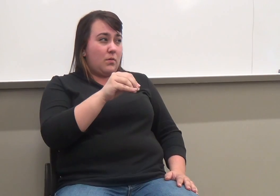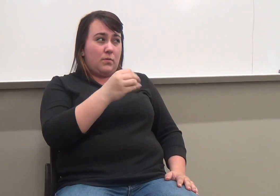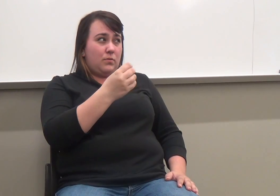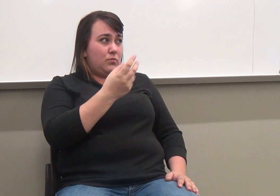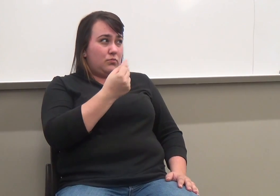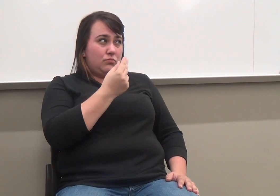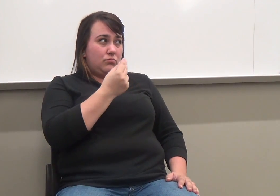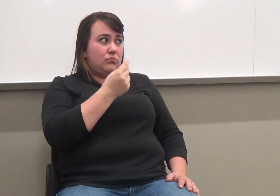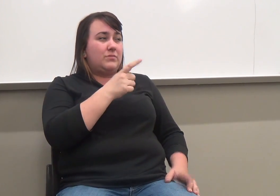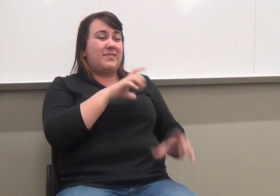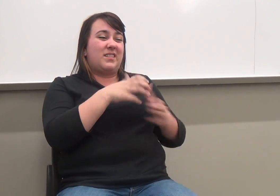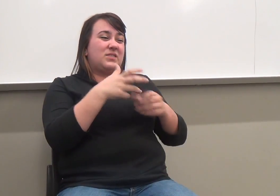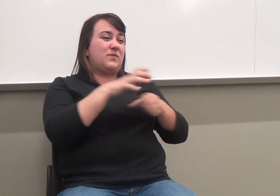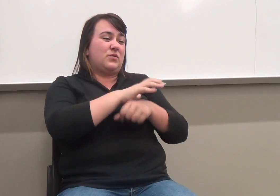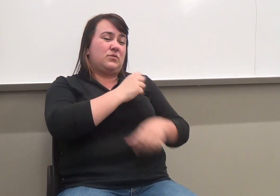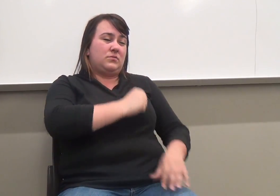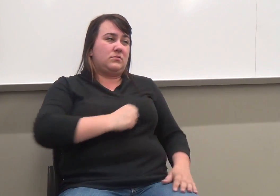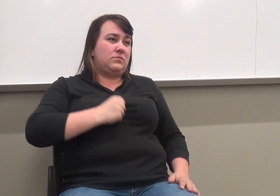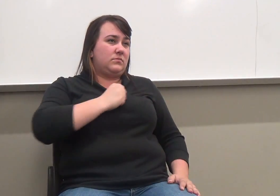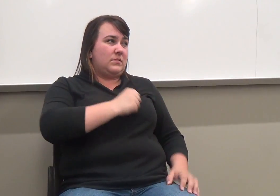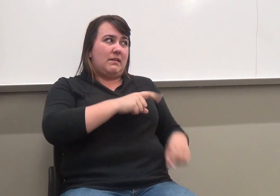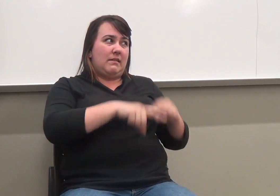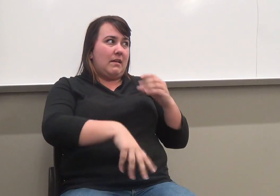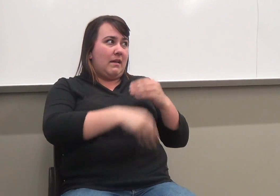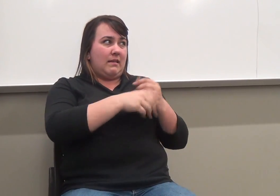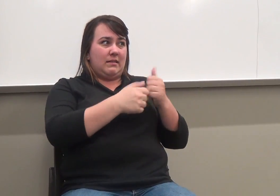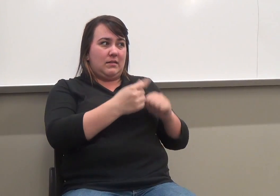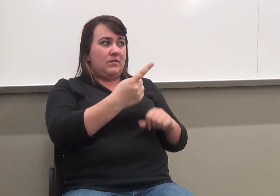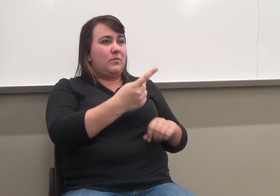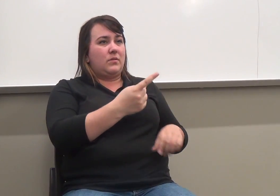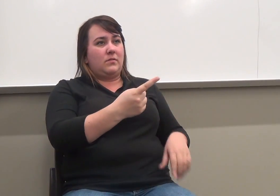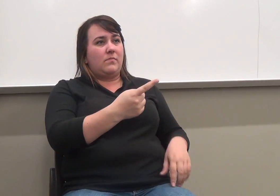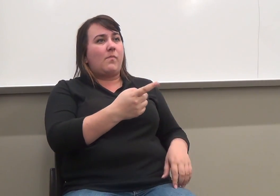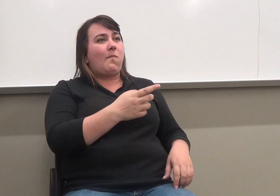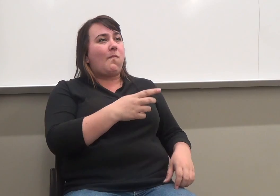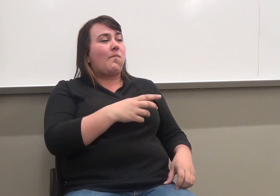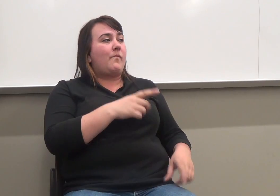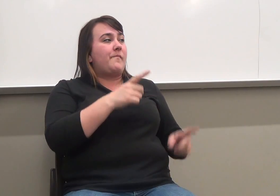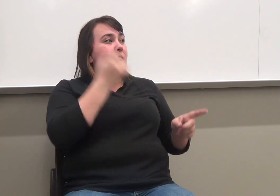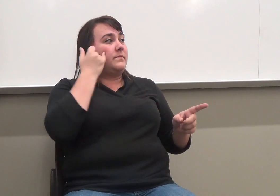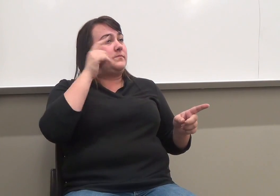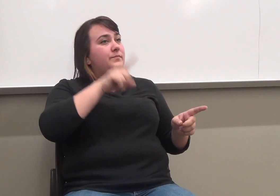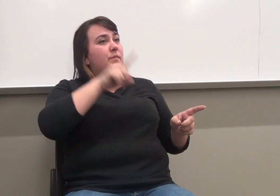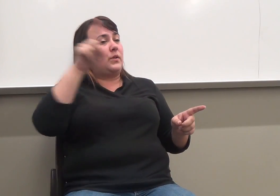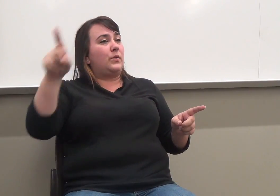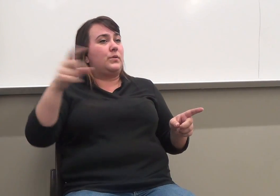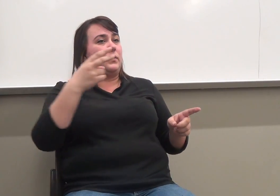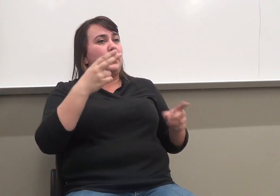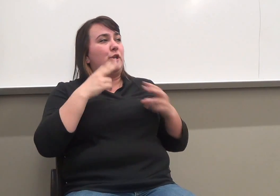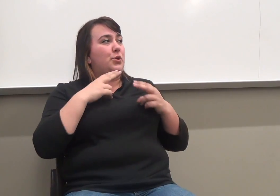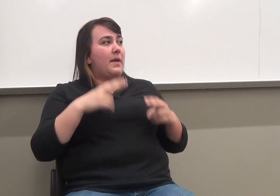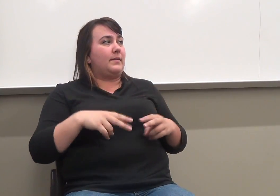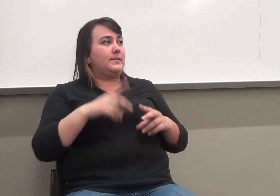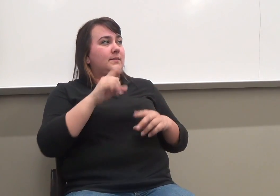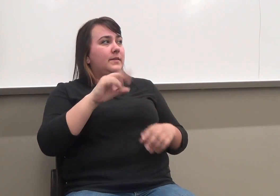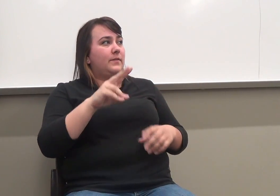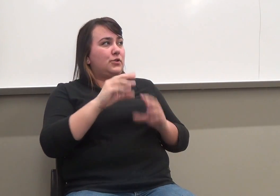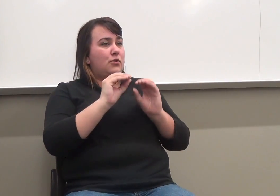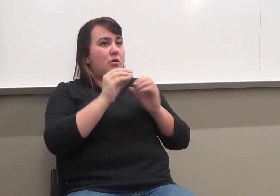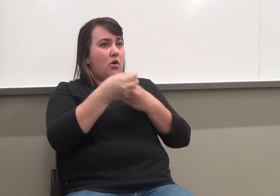class is full. The class is completely I can't full. add anybody. Okay. If you go over to the Humanities Division office, they can tell you, there are some